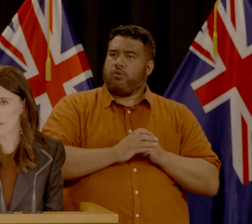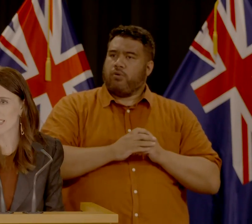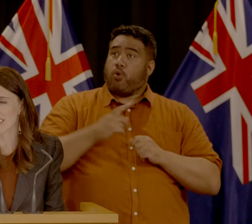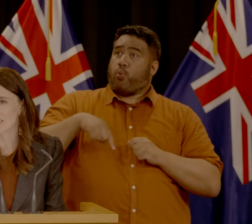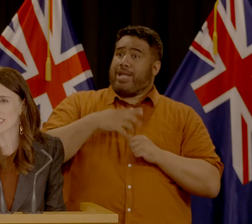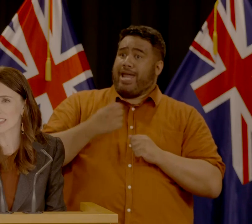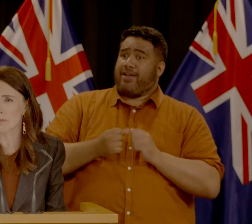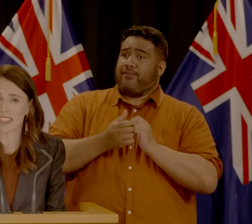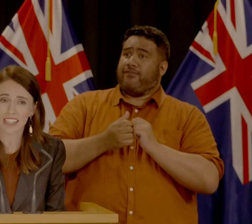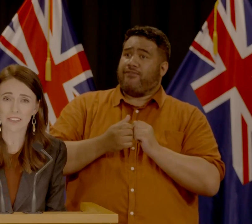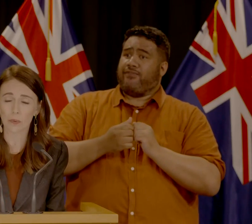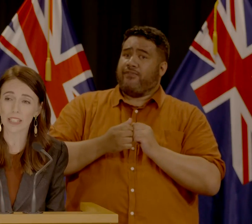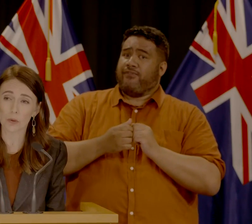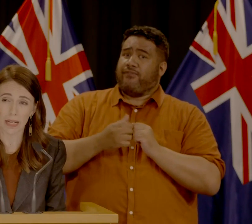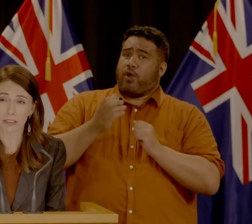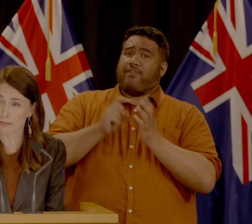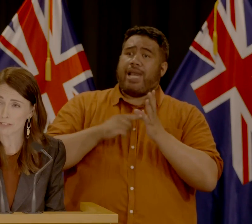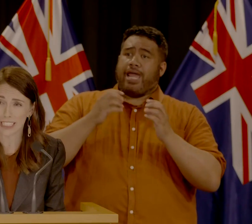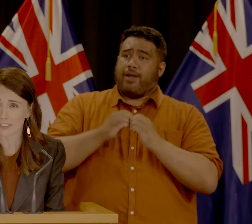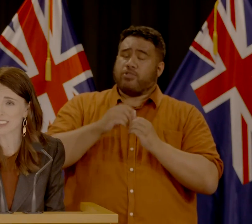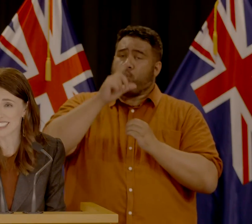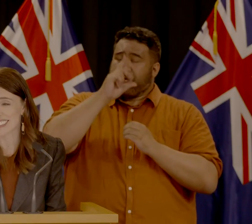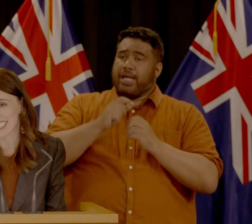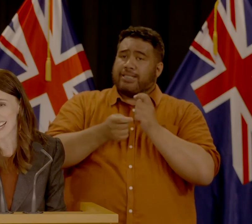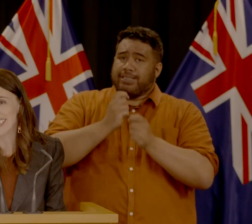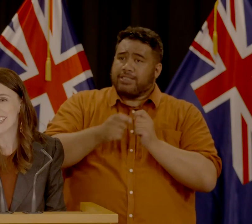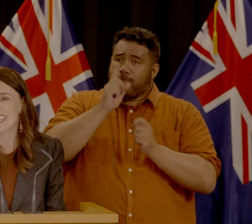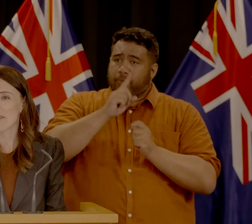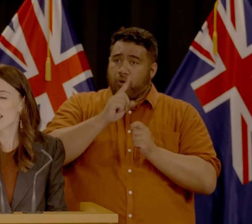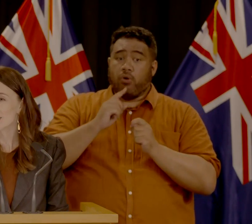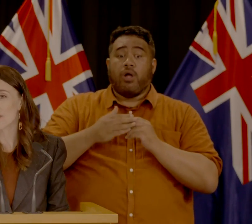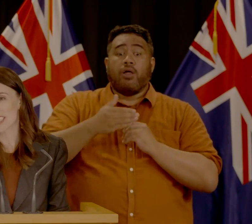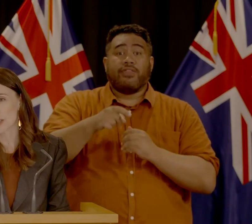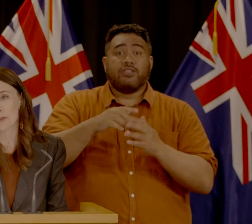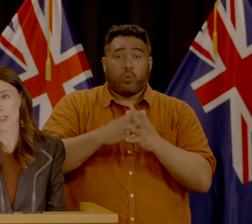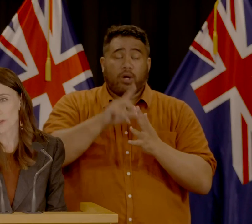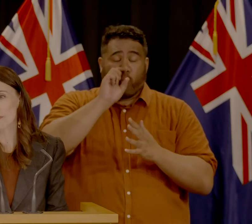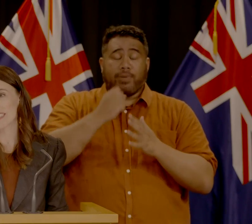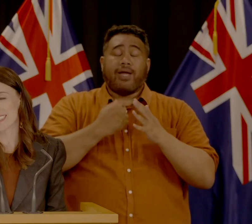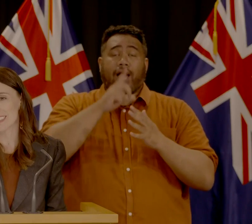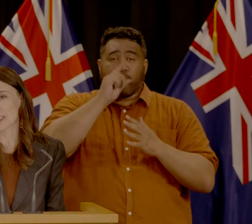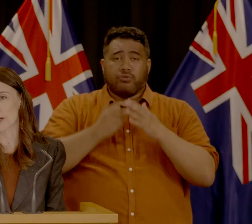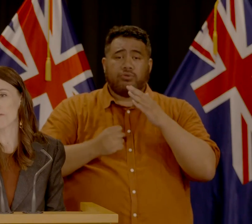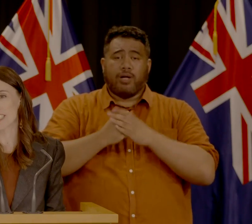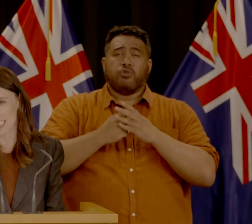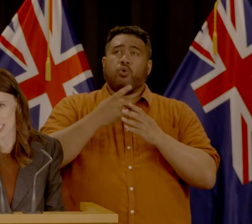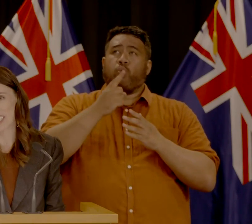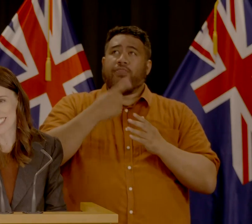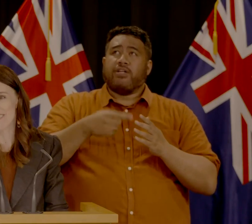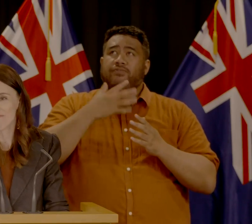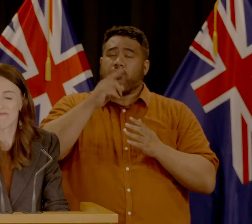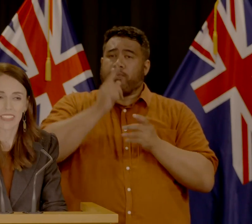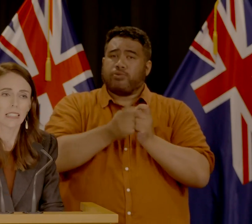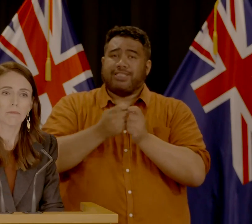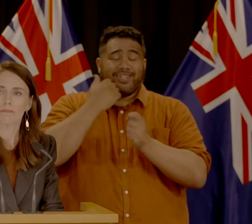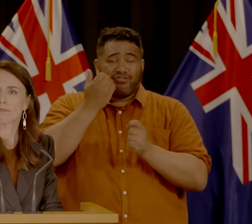testing capacity in New Zealand. By later in the week, it'll be up to 1,500 tests a day. That's not the issue. It's ultimately a decision, though, for